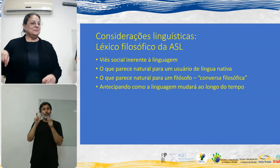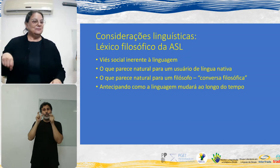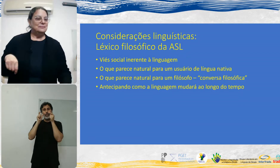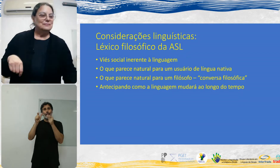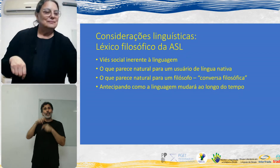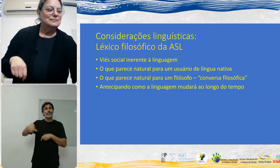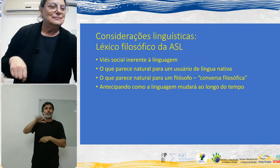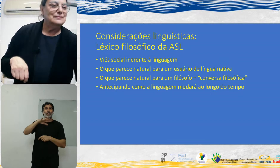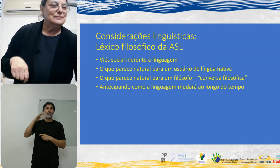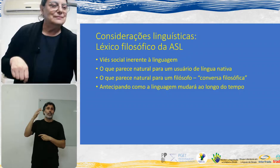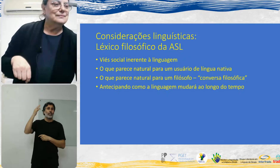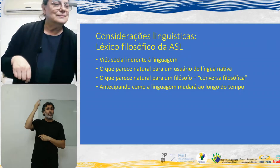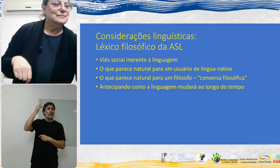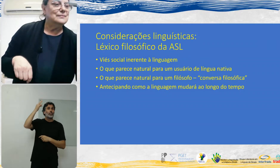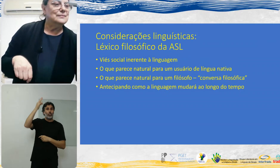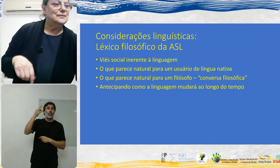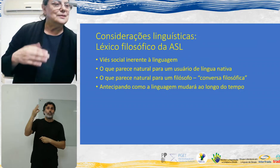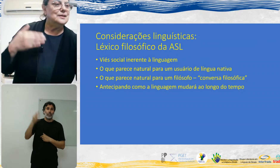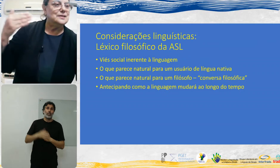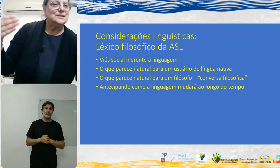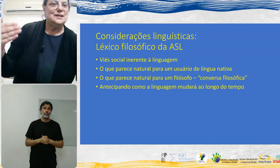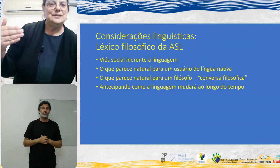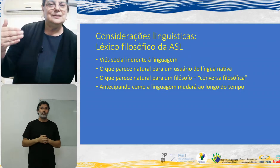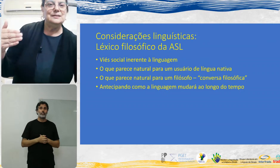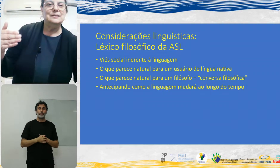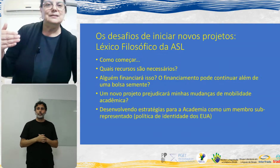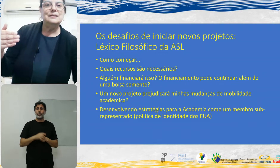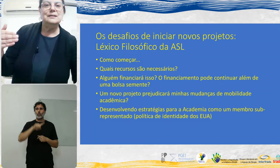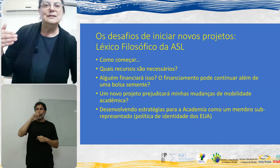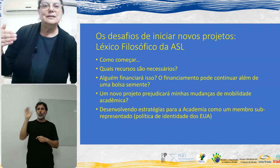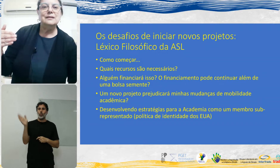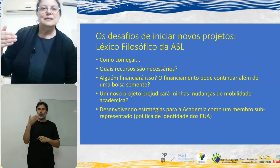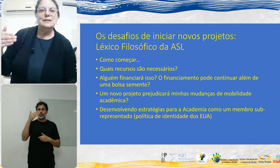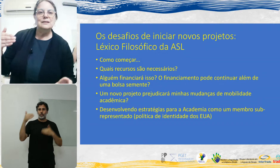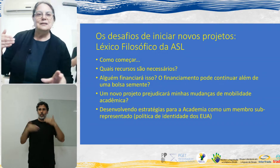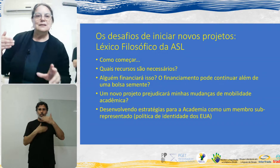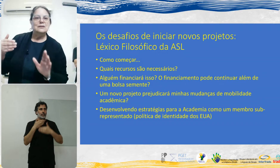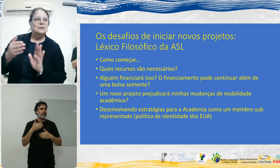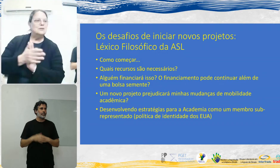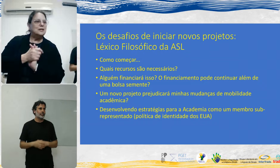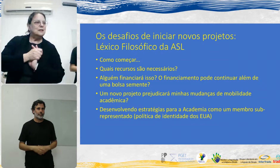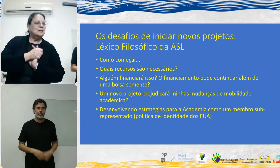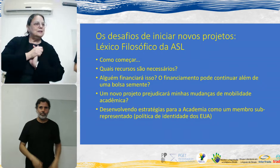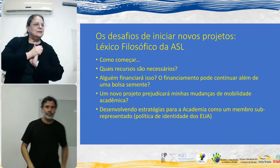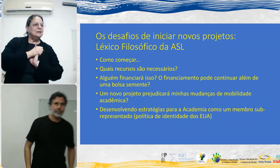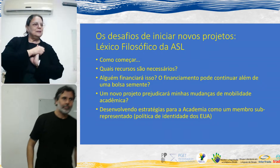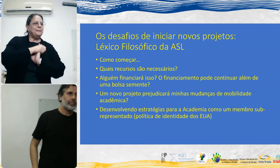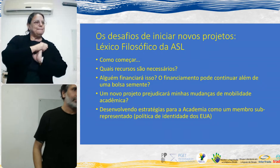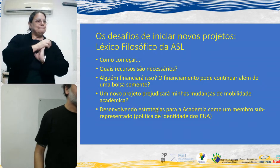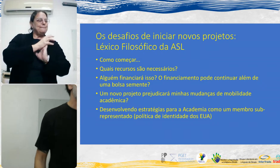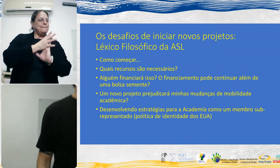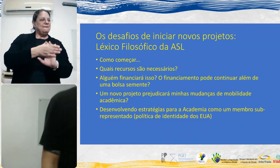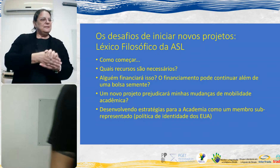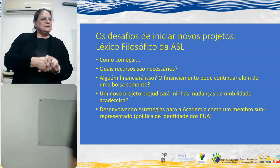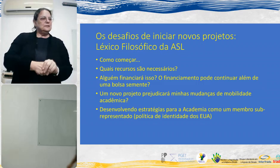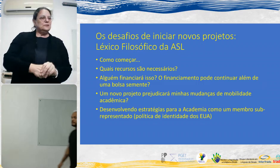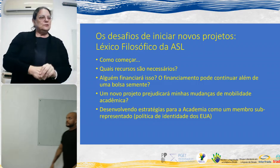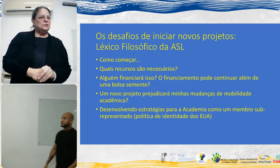Next slide. Okay.